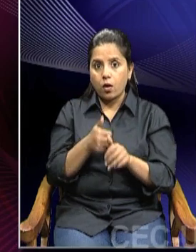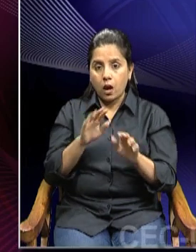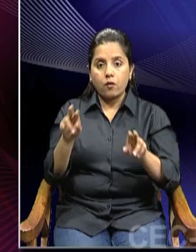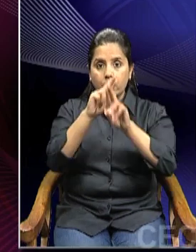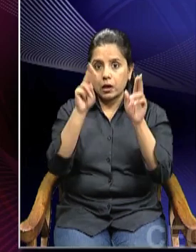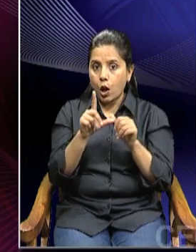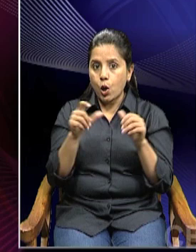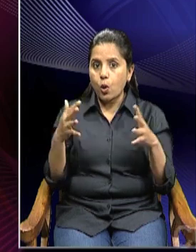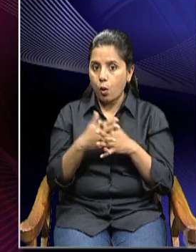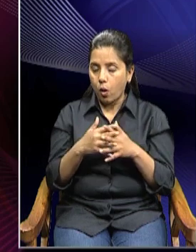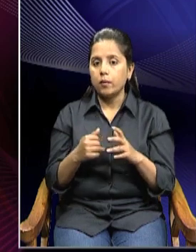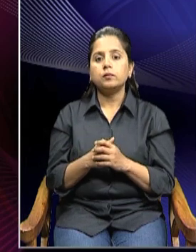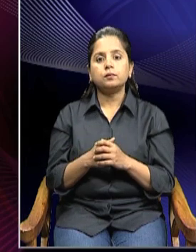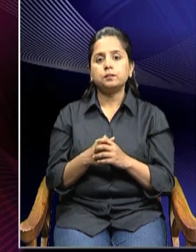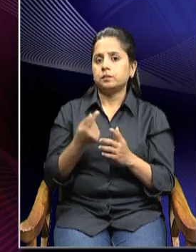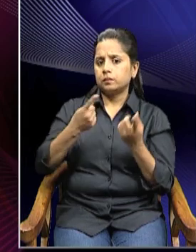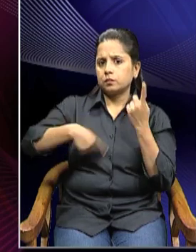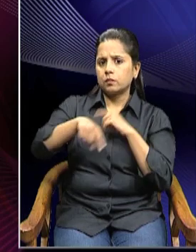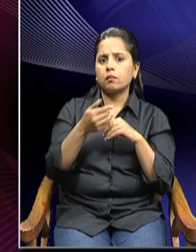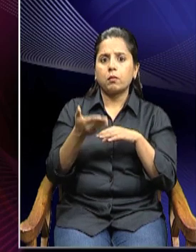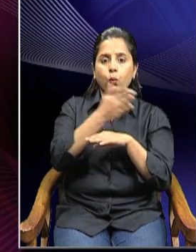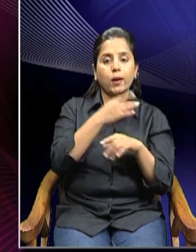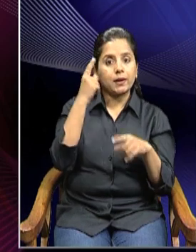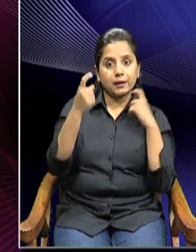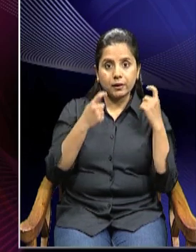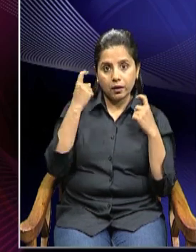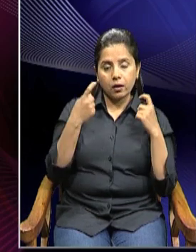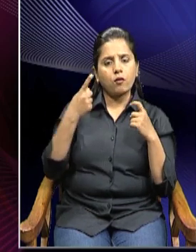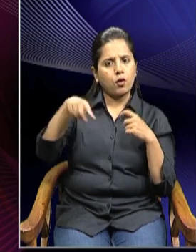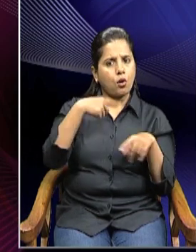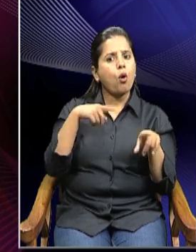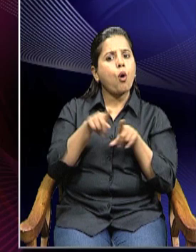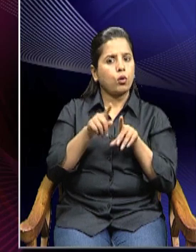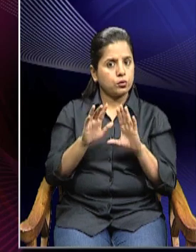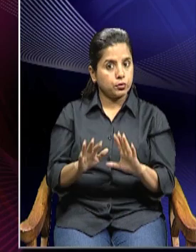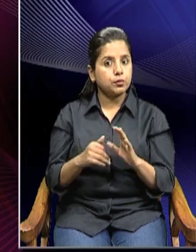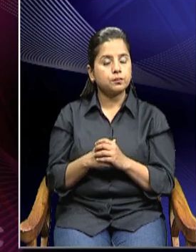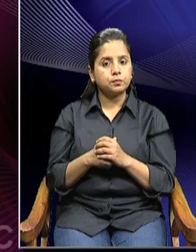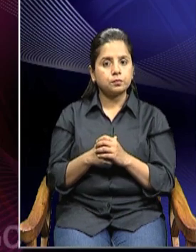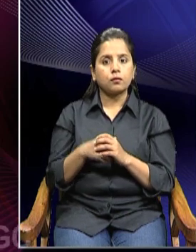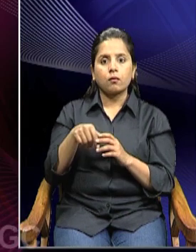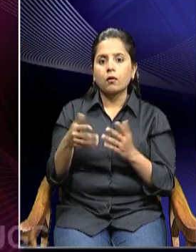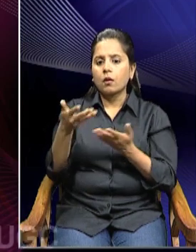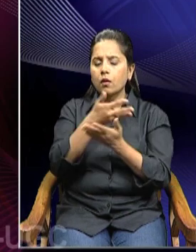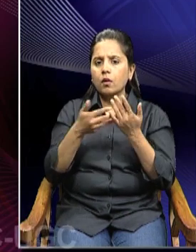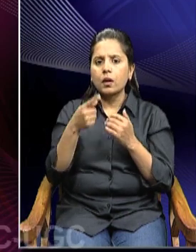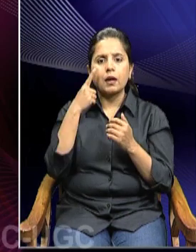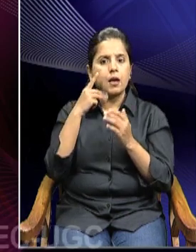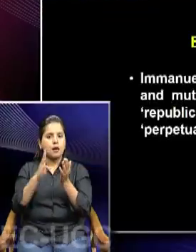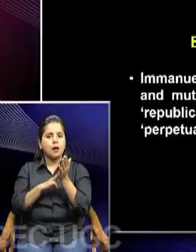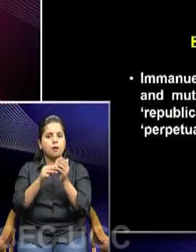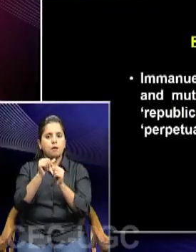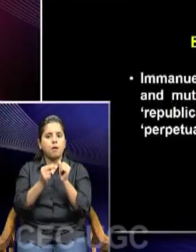international law. Among the early thinkers, we have also discussed Immanuel